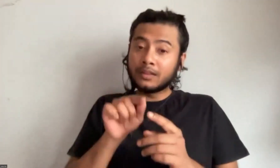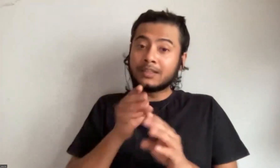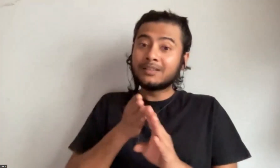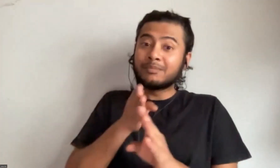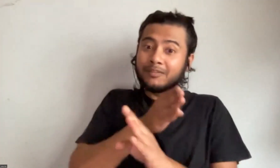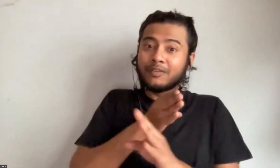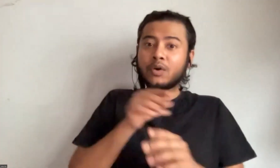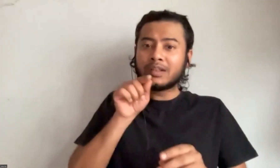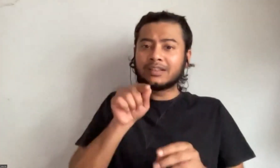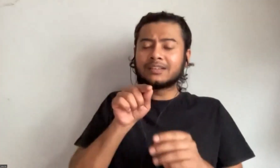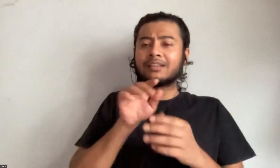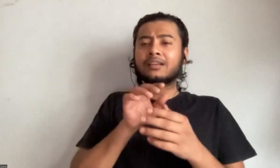Mahamantra.